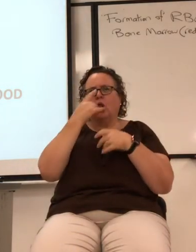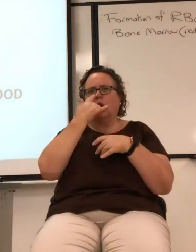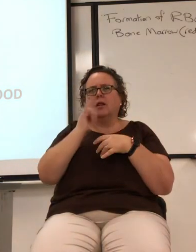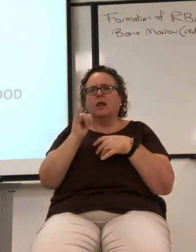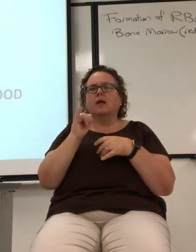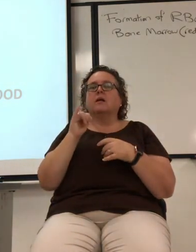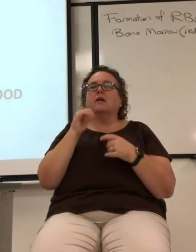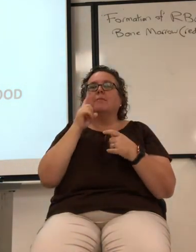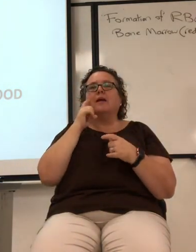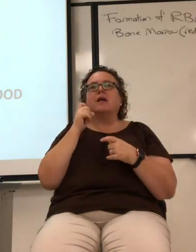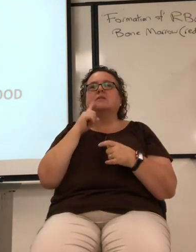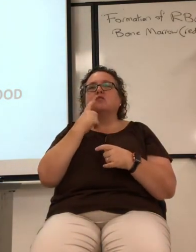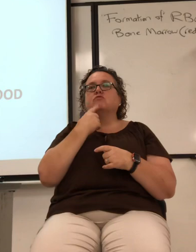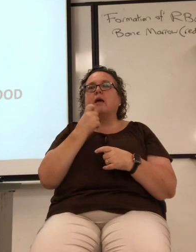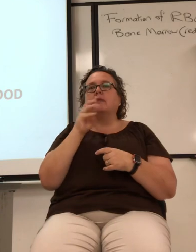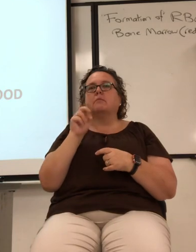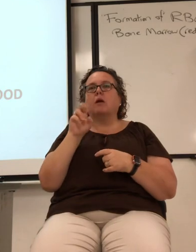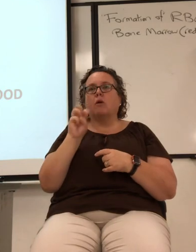have it in the sternum.